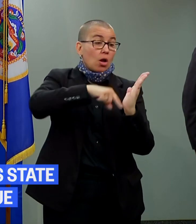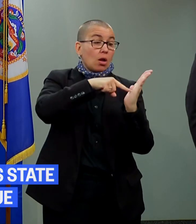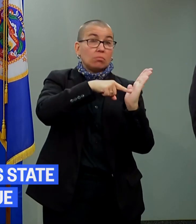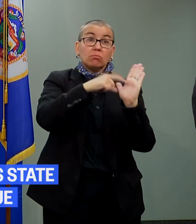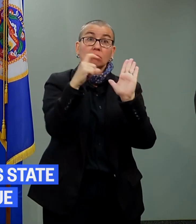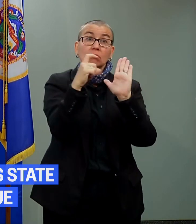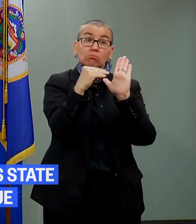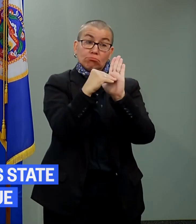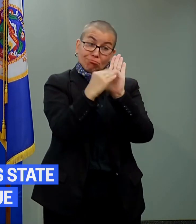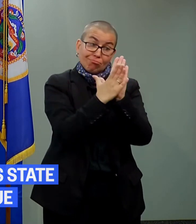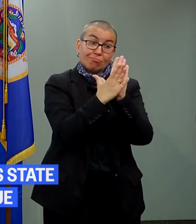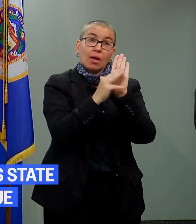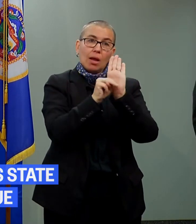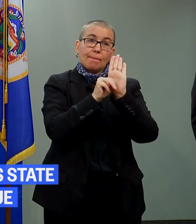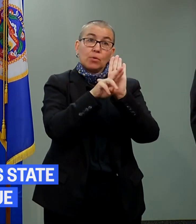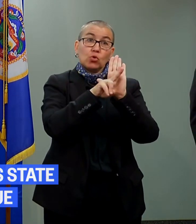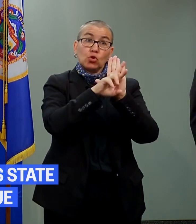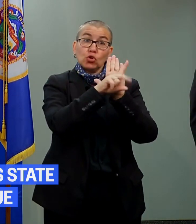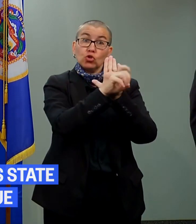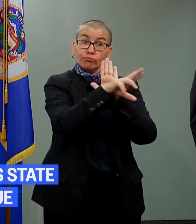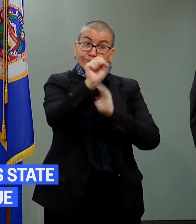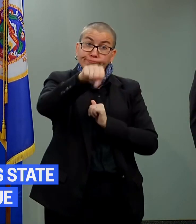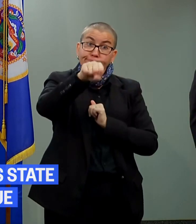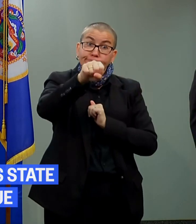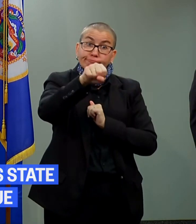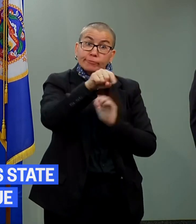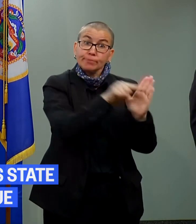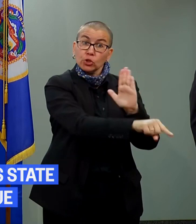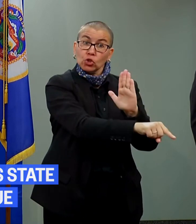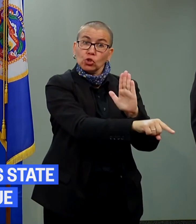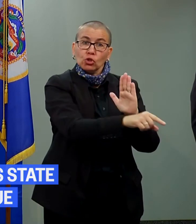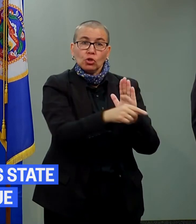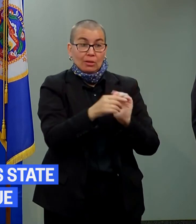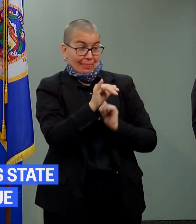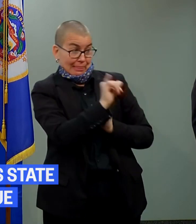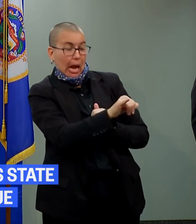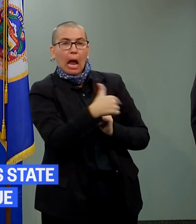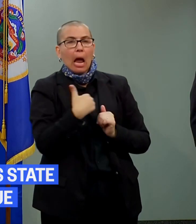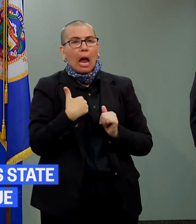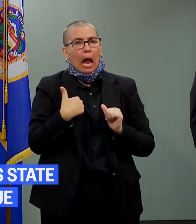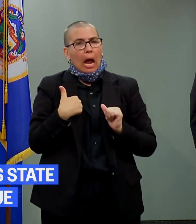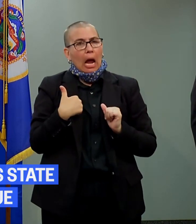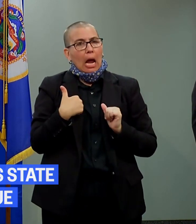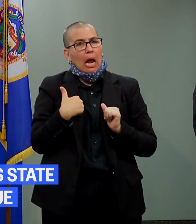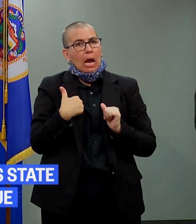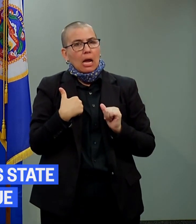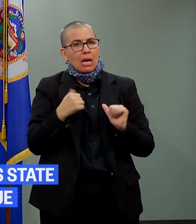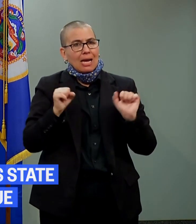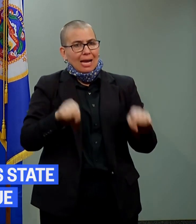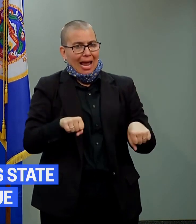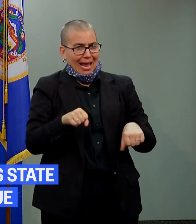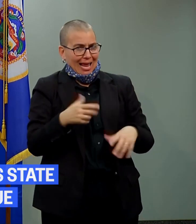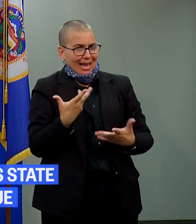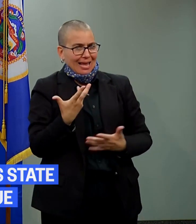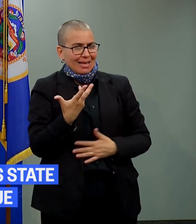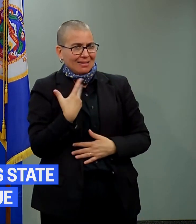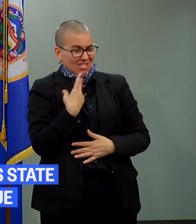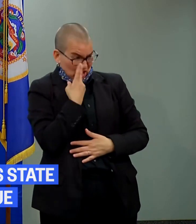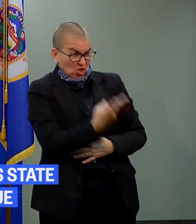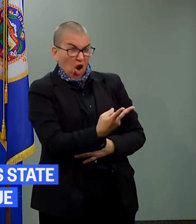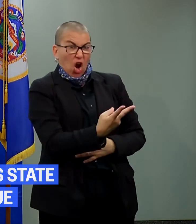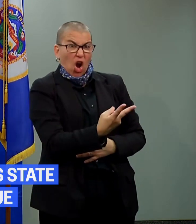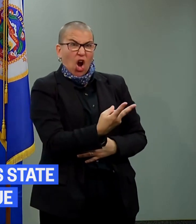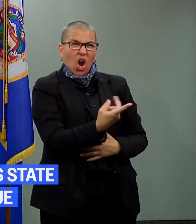human emotion, the visceral response to the erasing of the humanity of George Floyd, which felt like us erasing